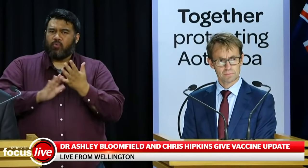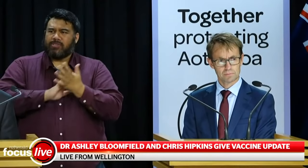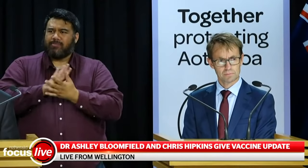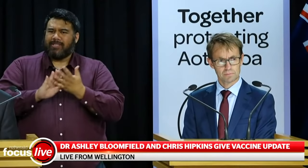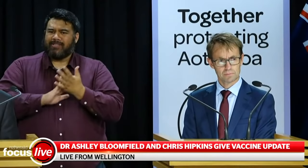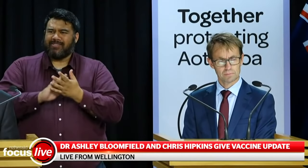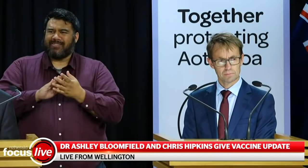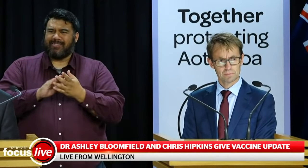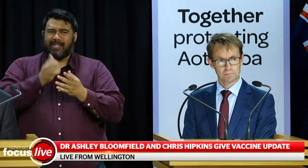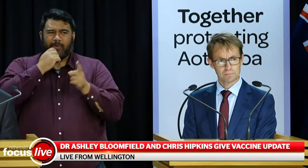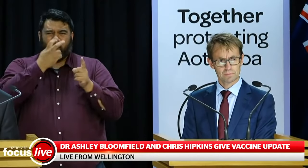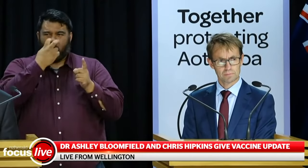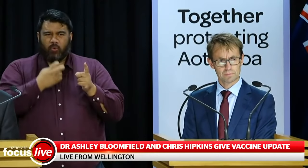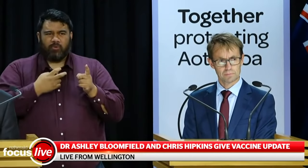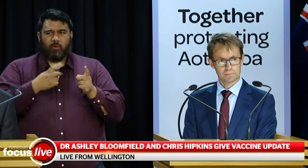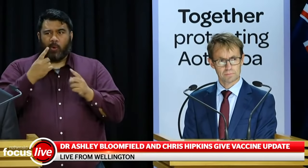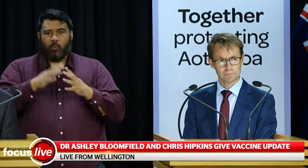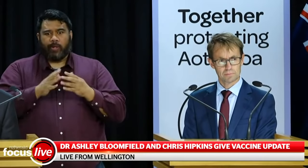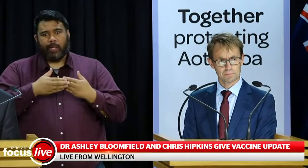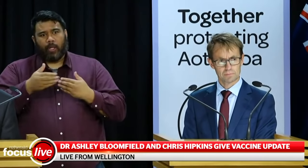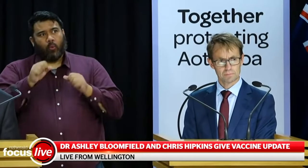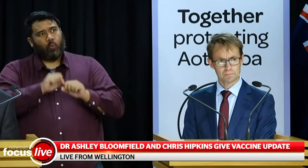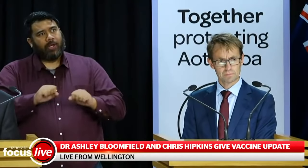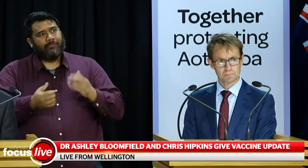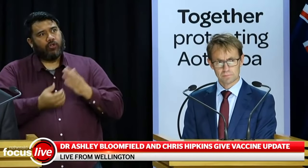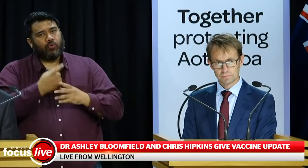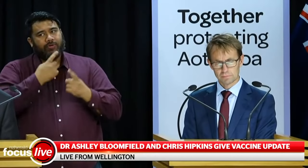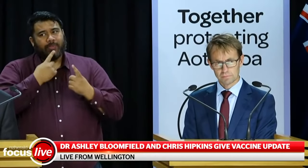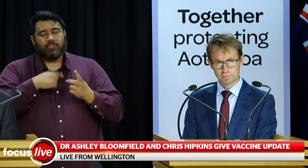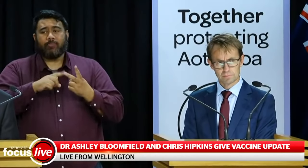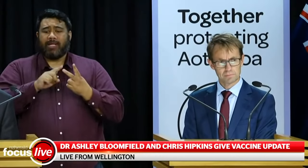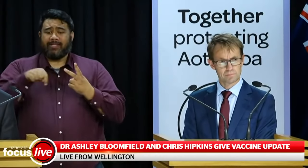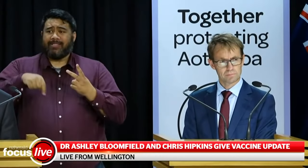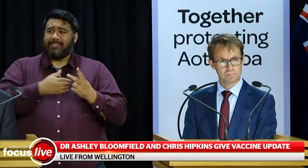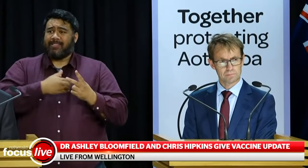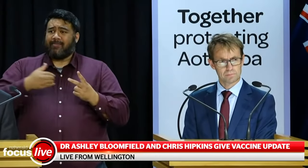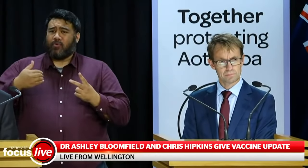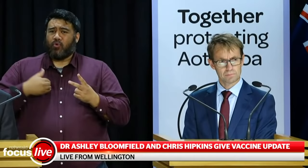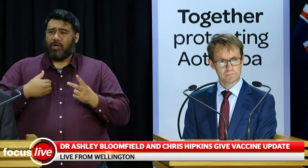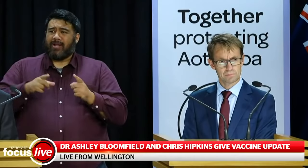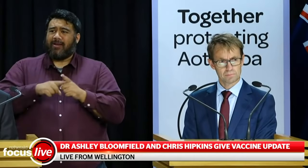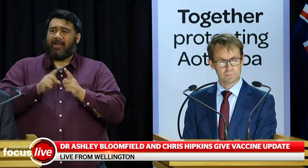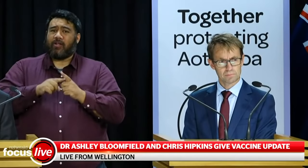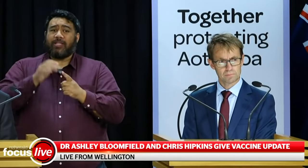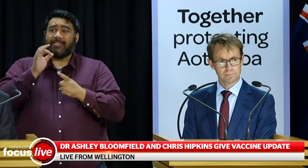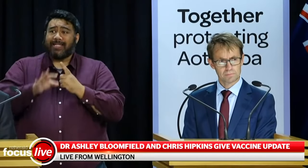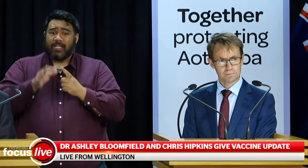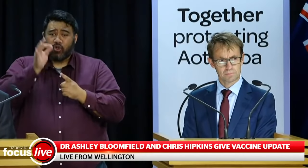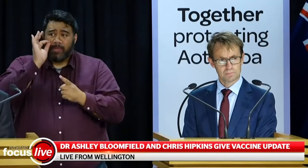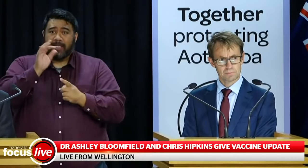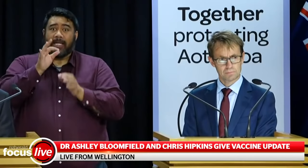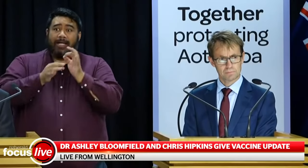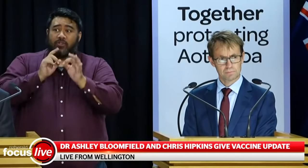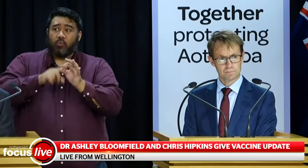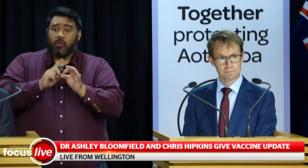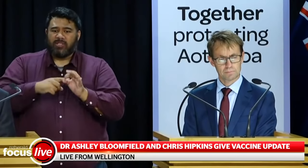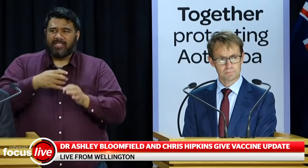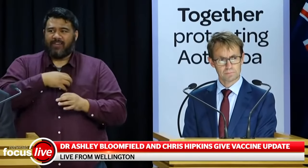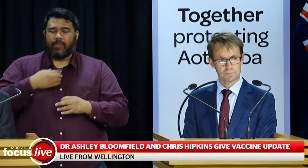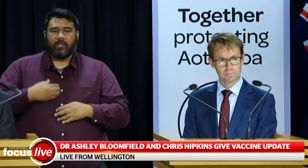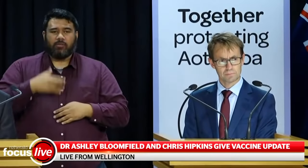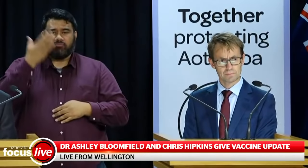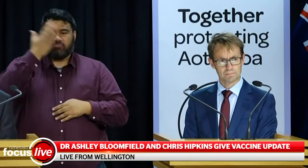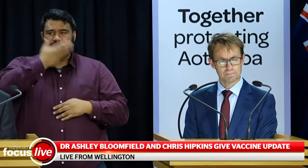bad, especially after the stonewalling in the Health Select Committee this morning. Like, there's just plainly an issue with transparency around this rollout. But my